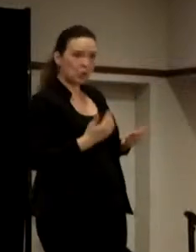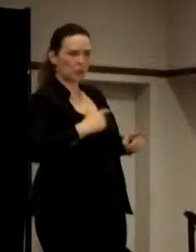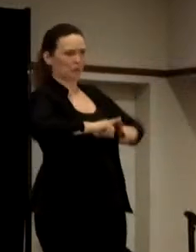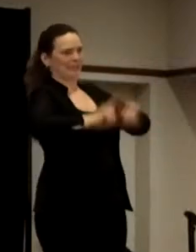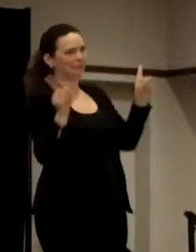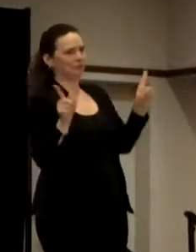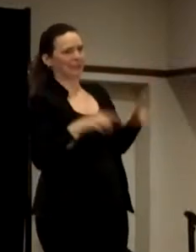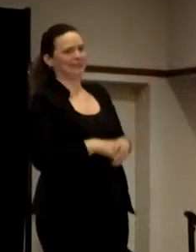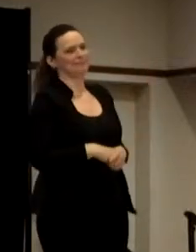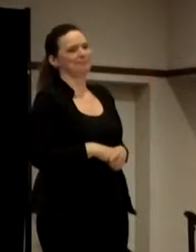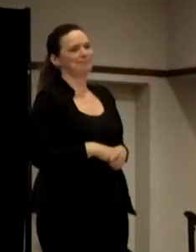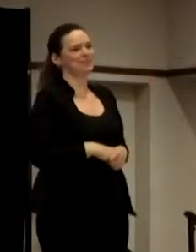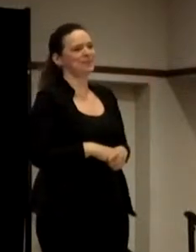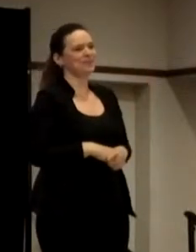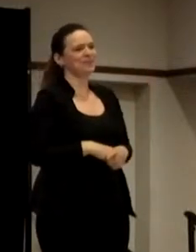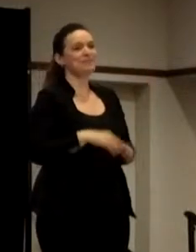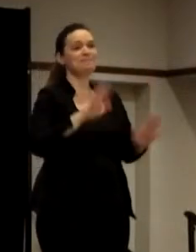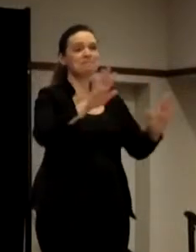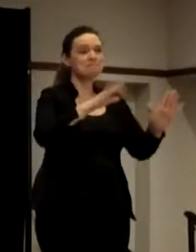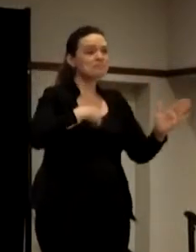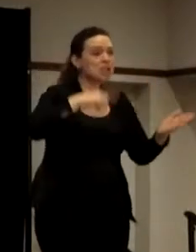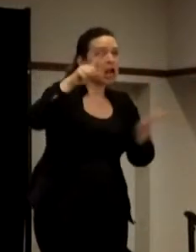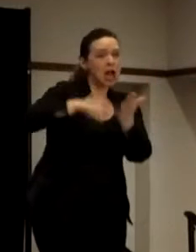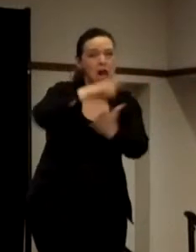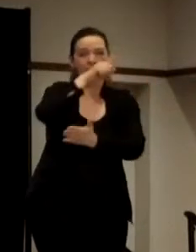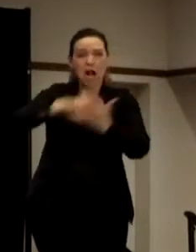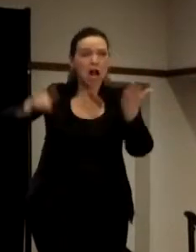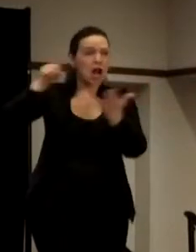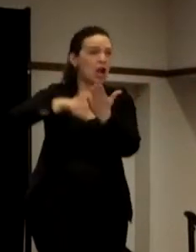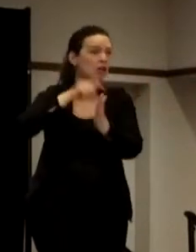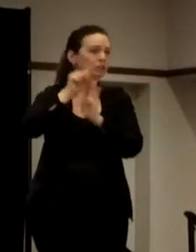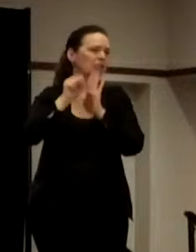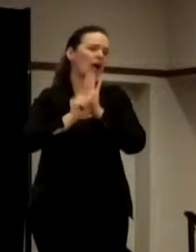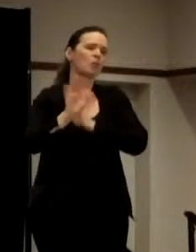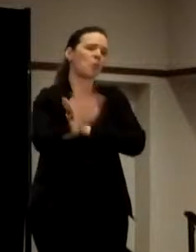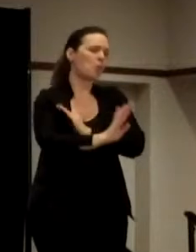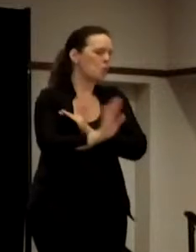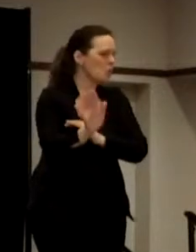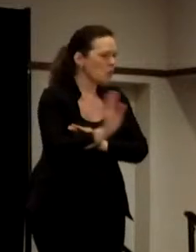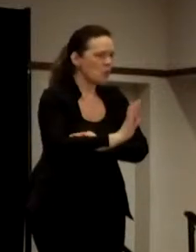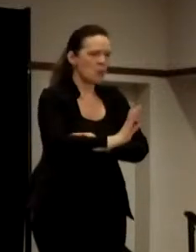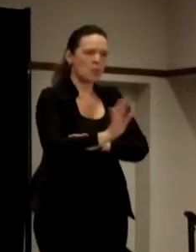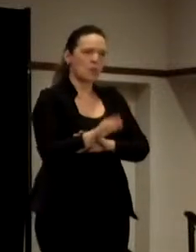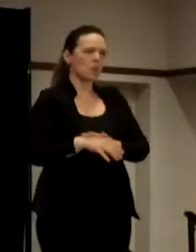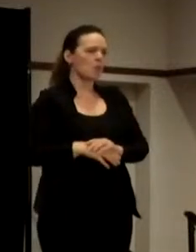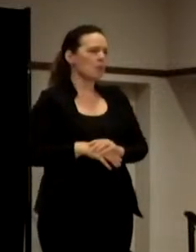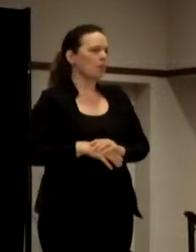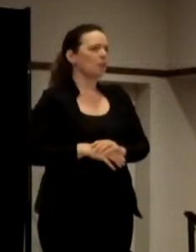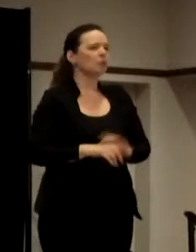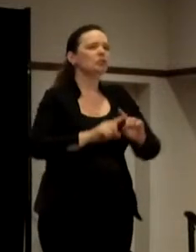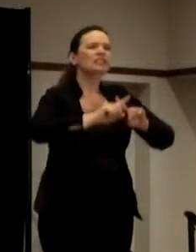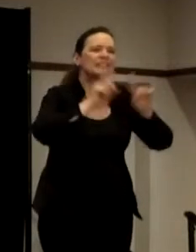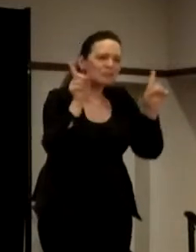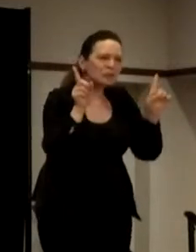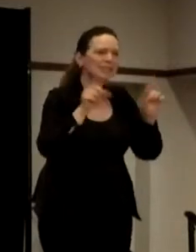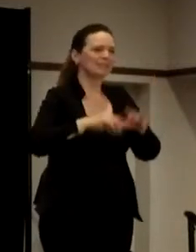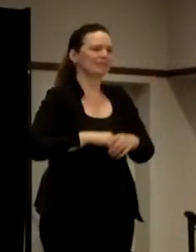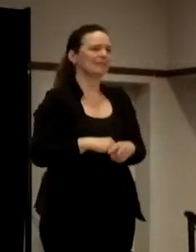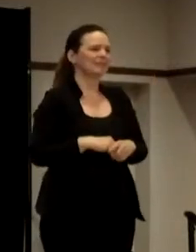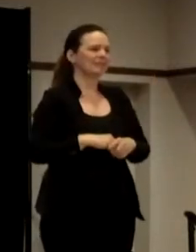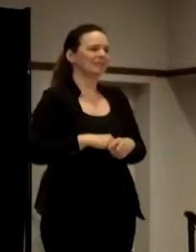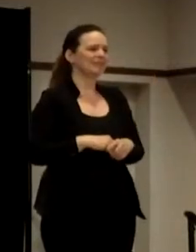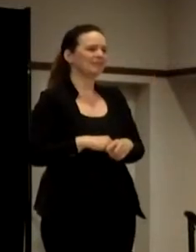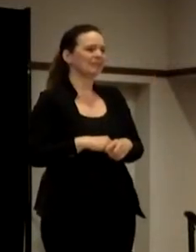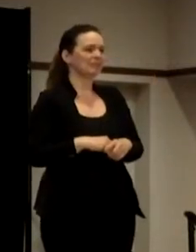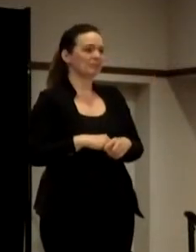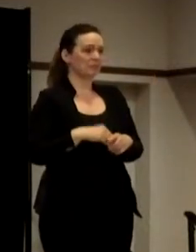not criticizing the state. I'm just saying when we're different from when our positive rate's under 1 for over a